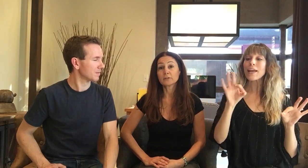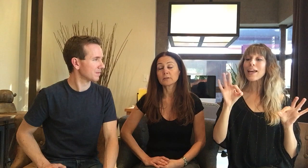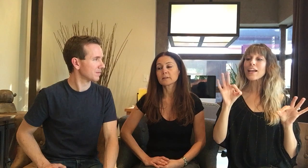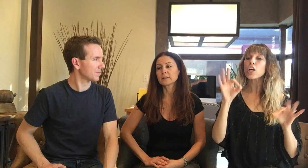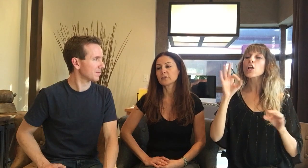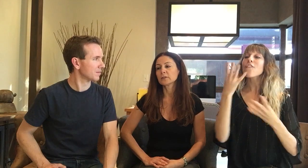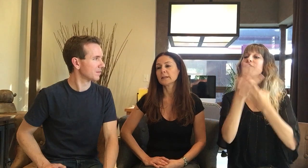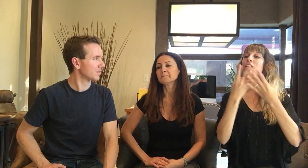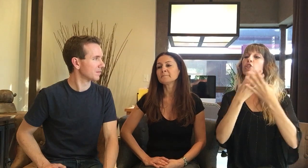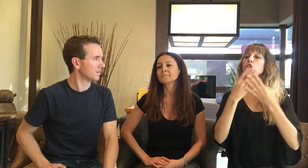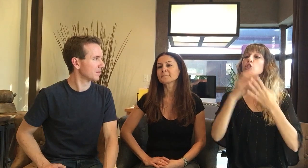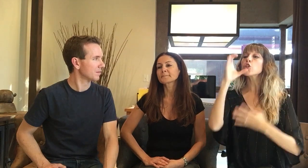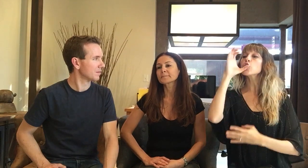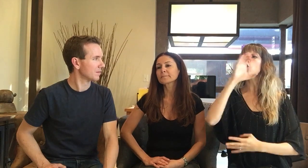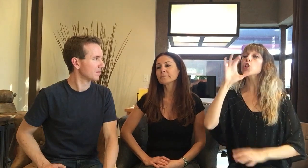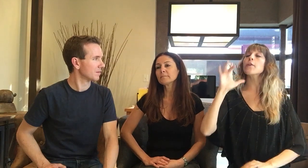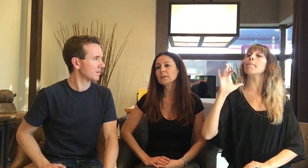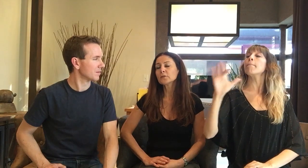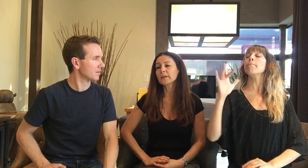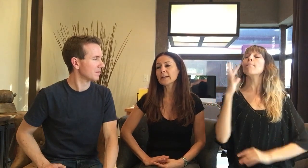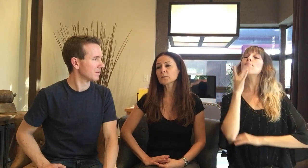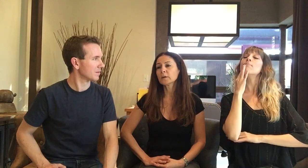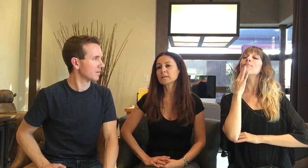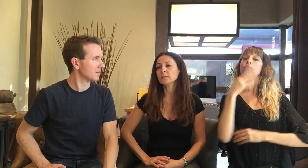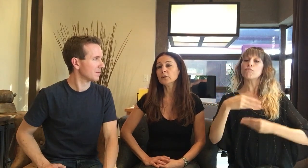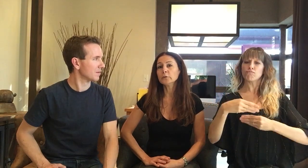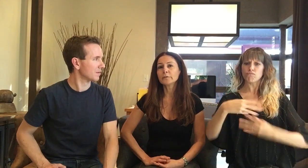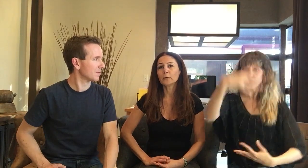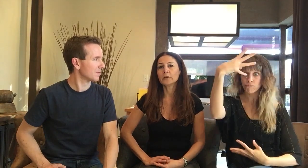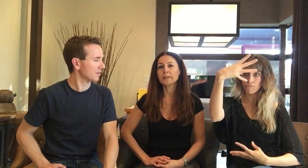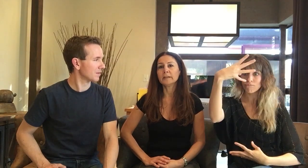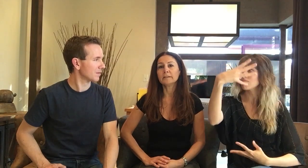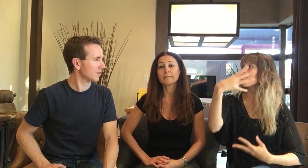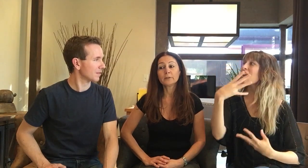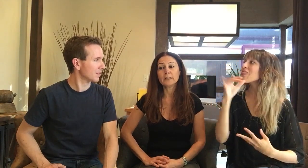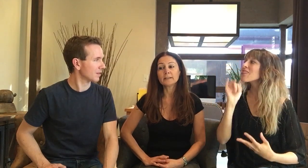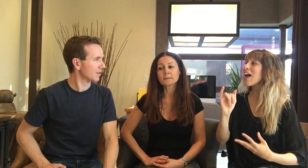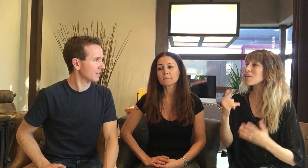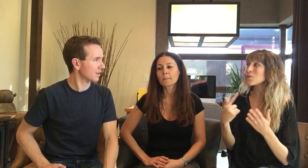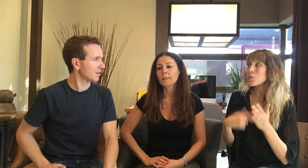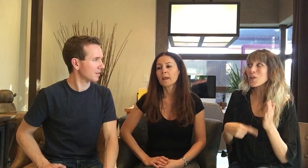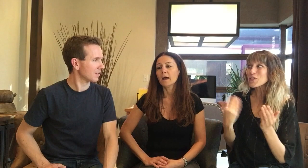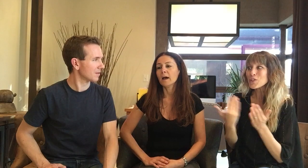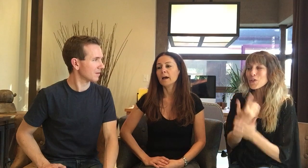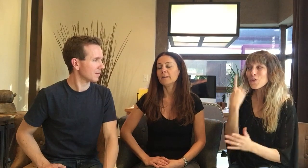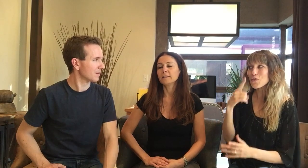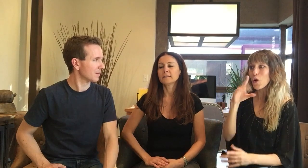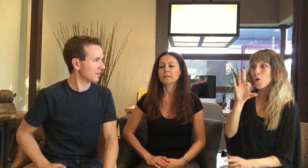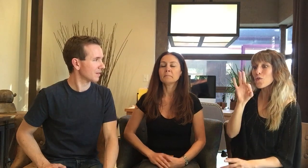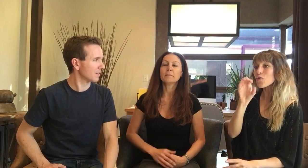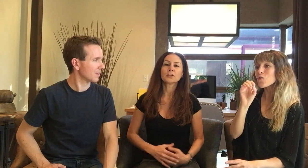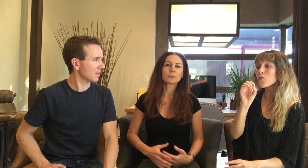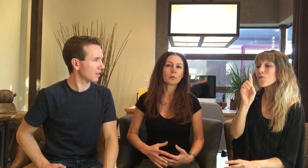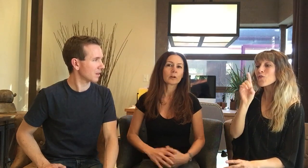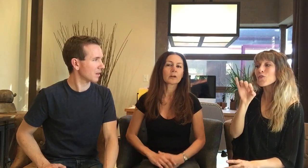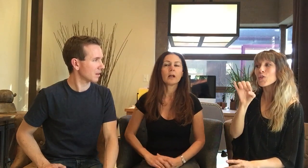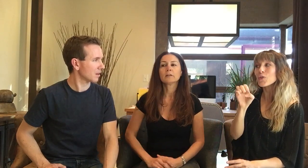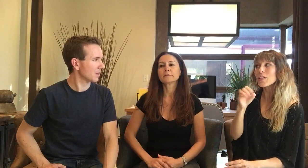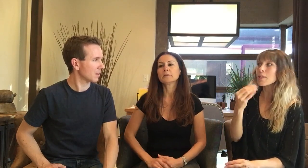filters, essentially. So that's what's new for the foodies. This is a much more